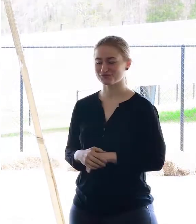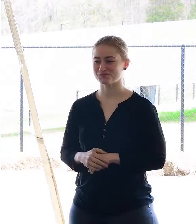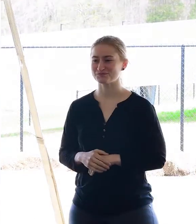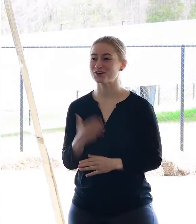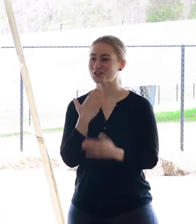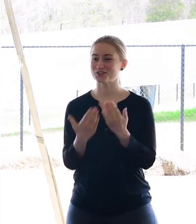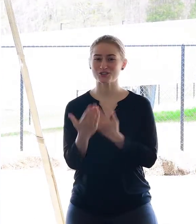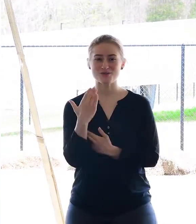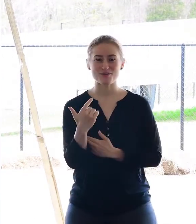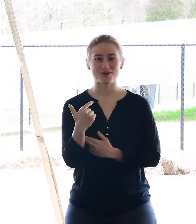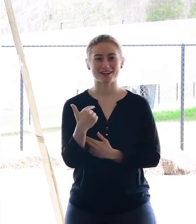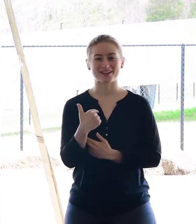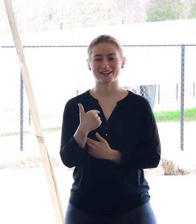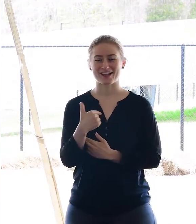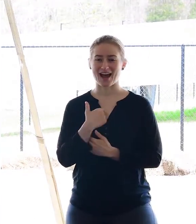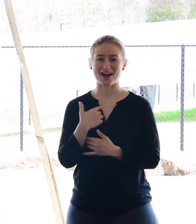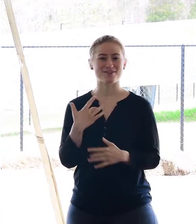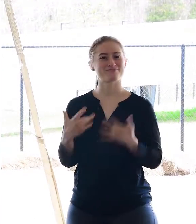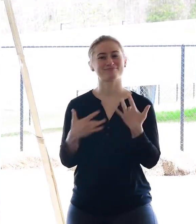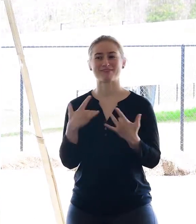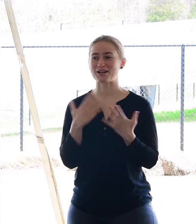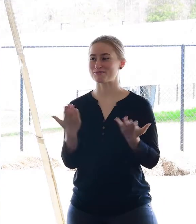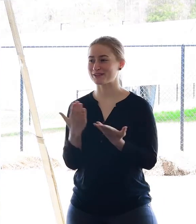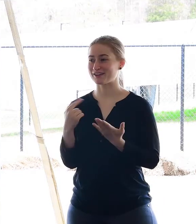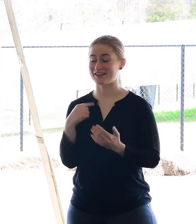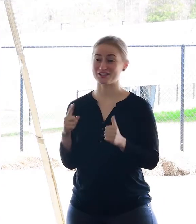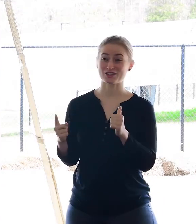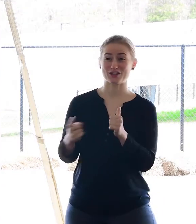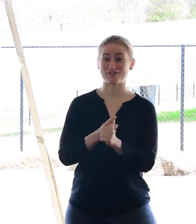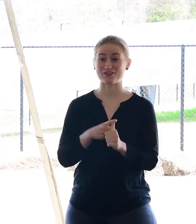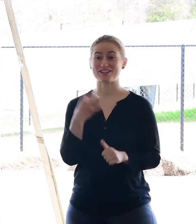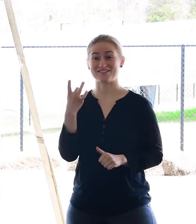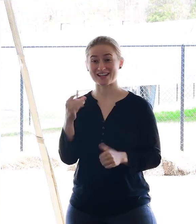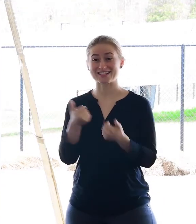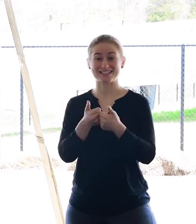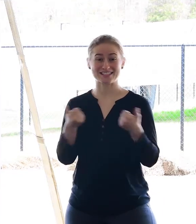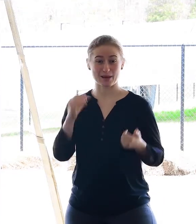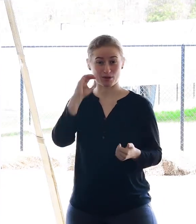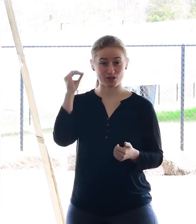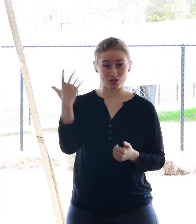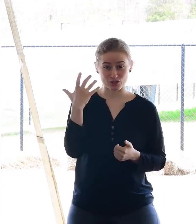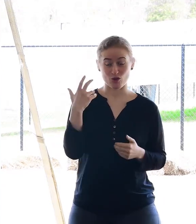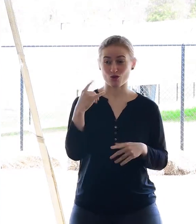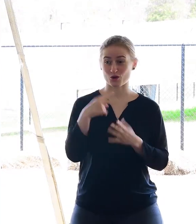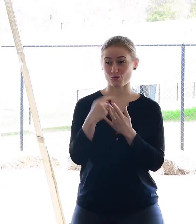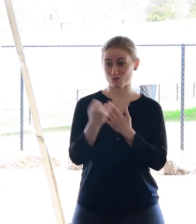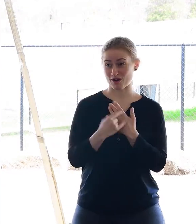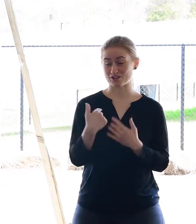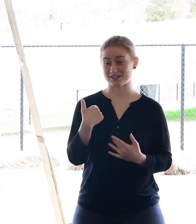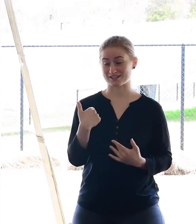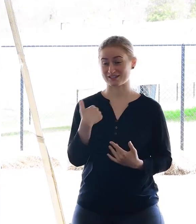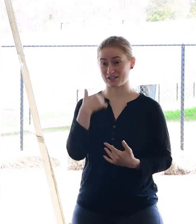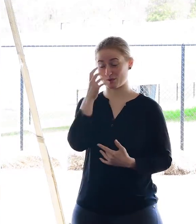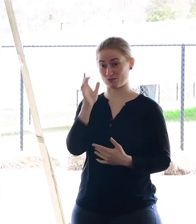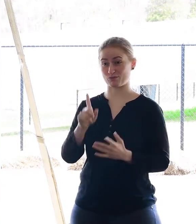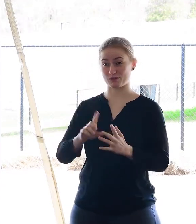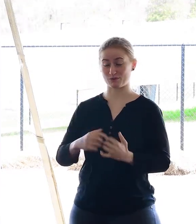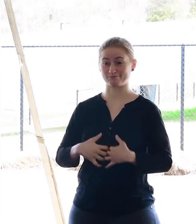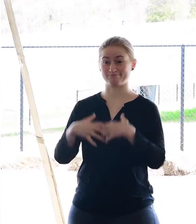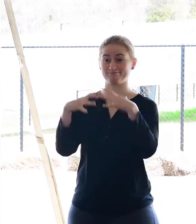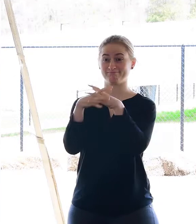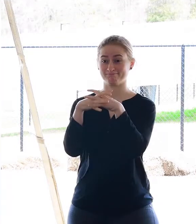Good morning. I'm delighted to be here. This is the first of 18 separate solar projects that we're going to empower